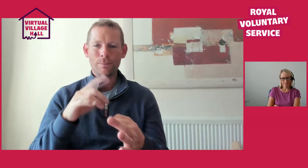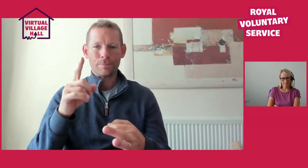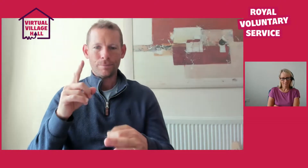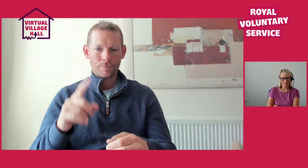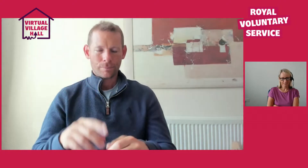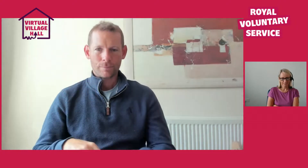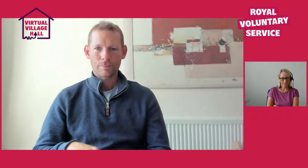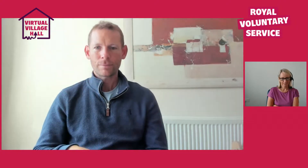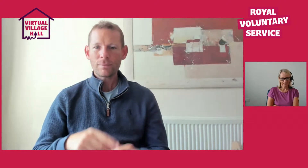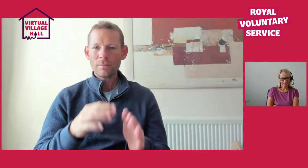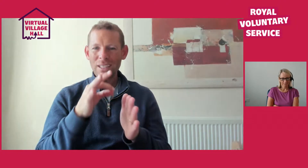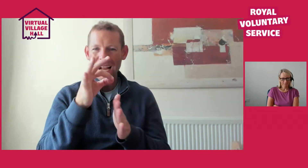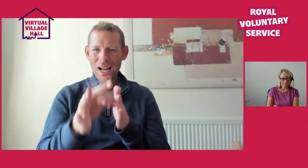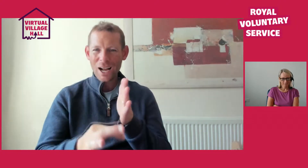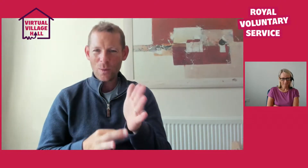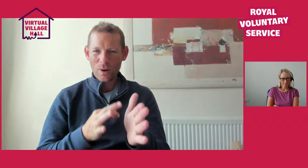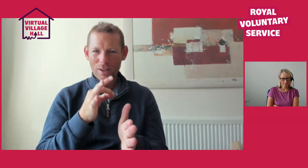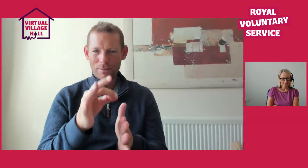done.